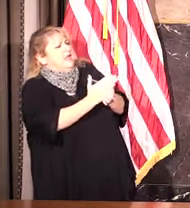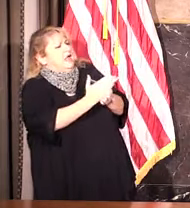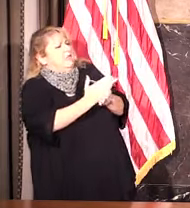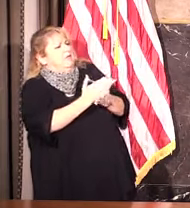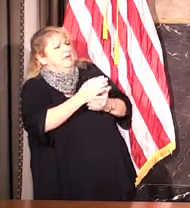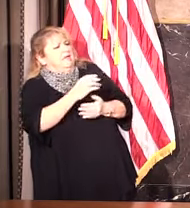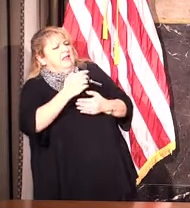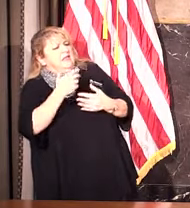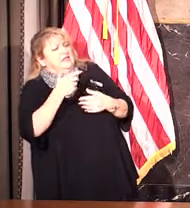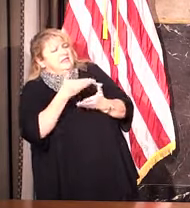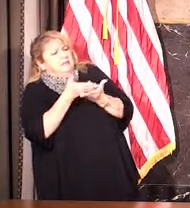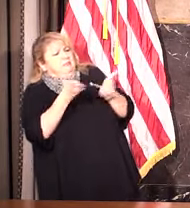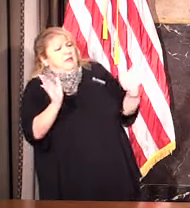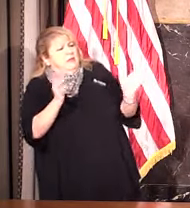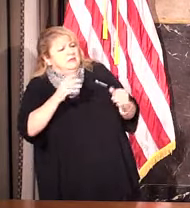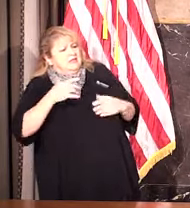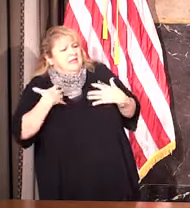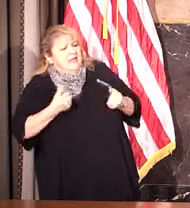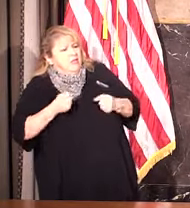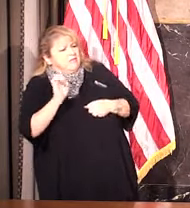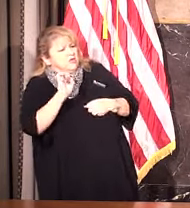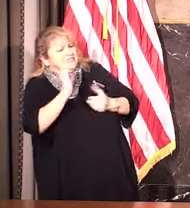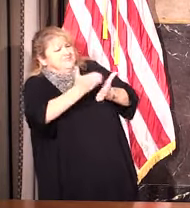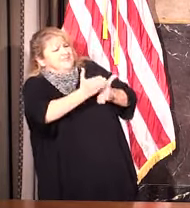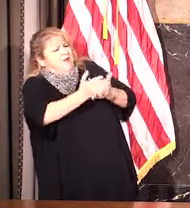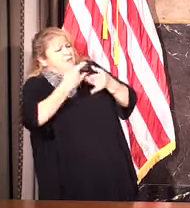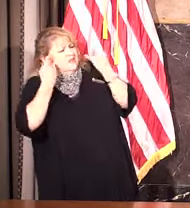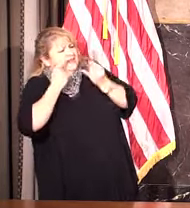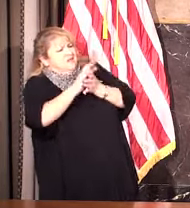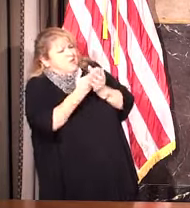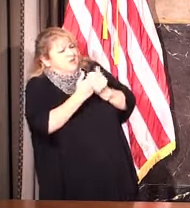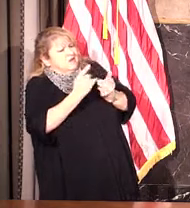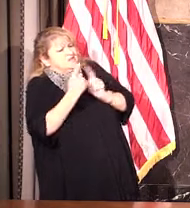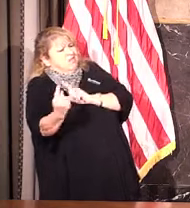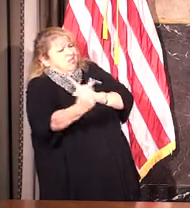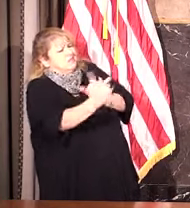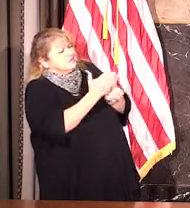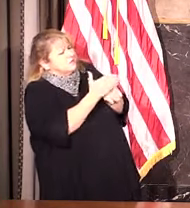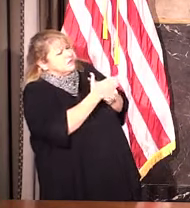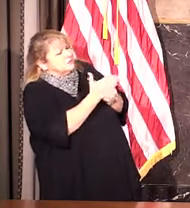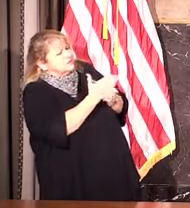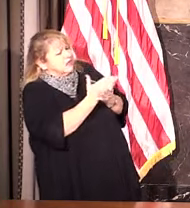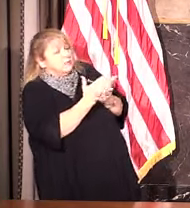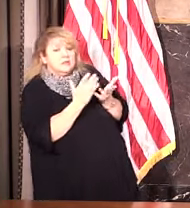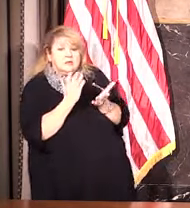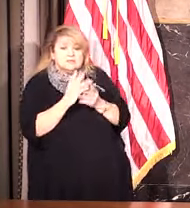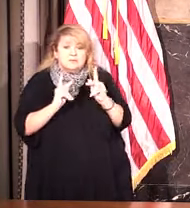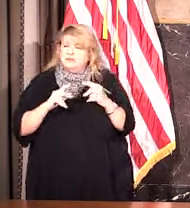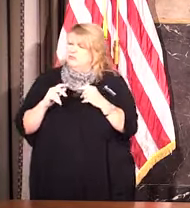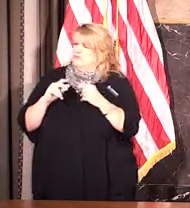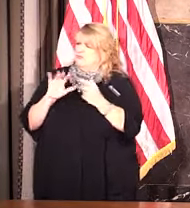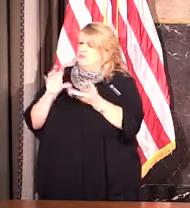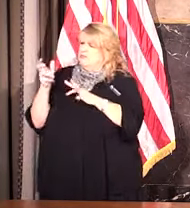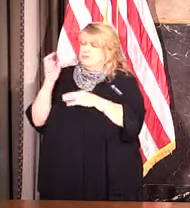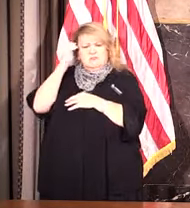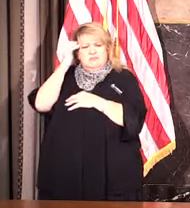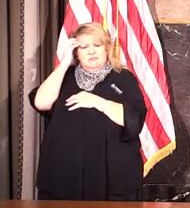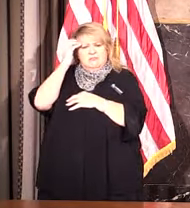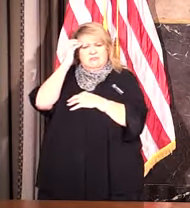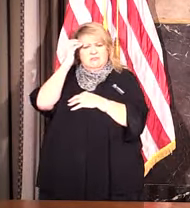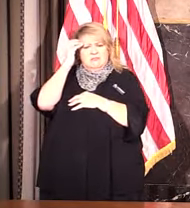and end the mitigation measures and the restrictions, and caused some confusion for people who were already